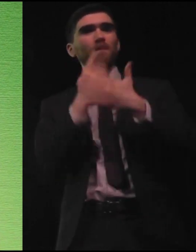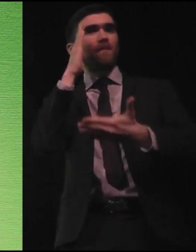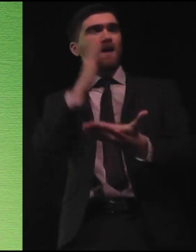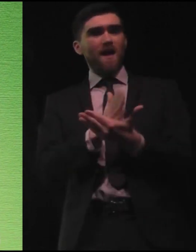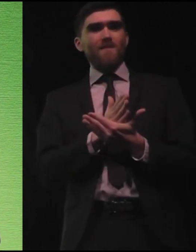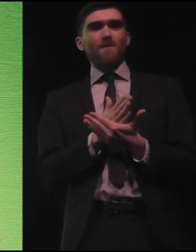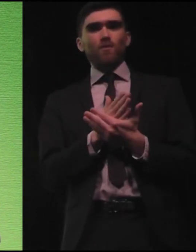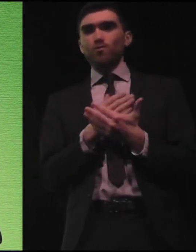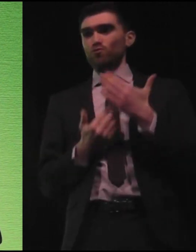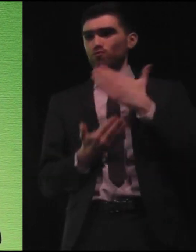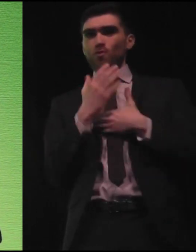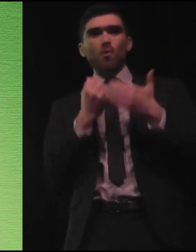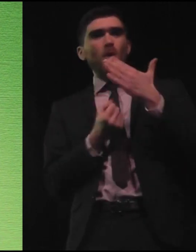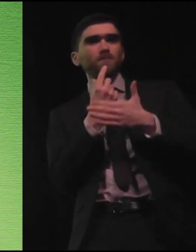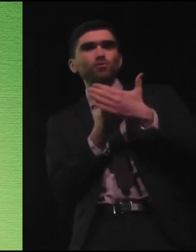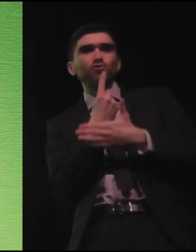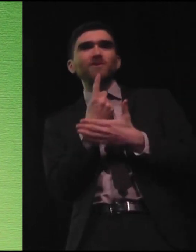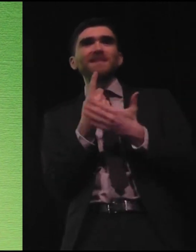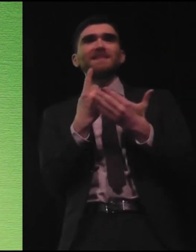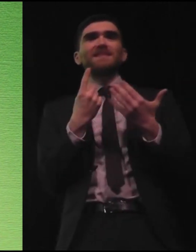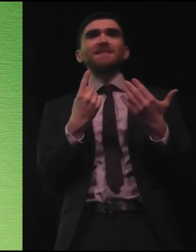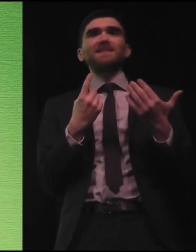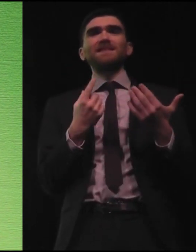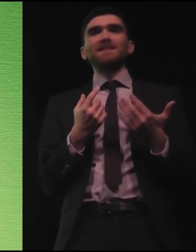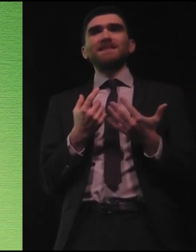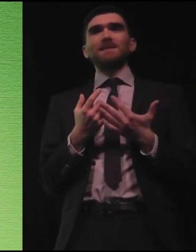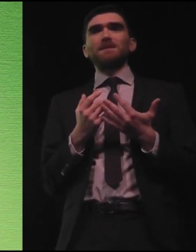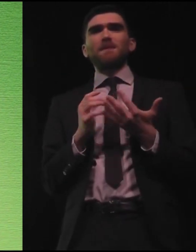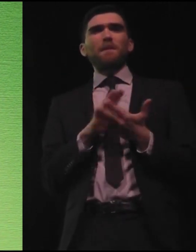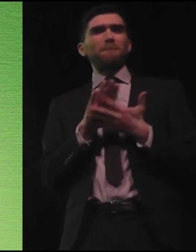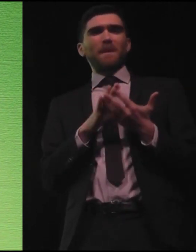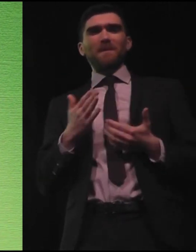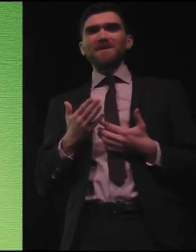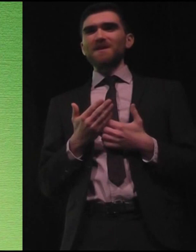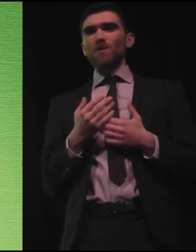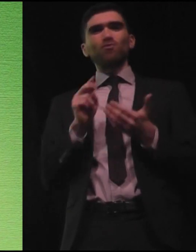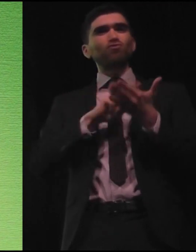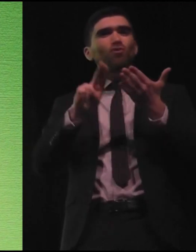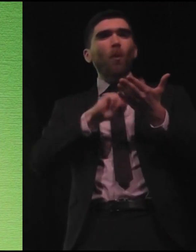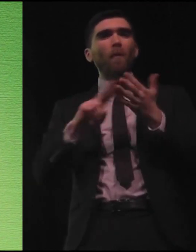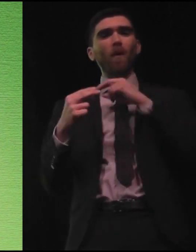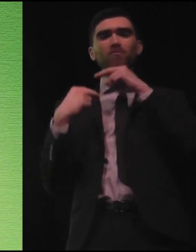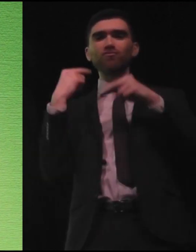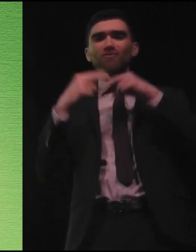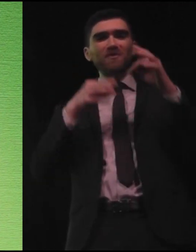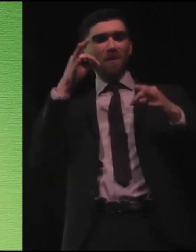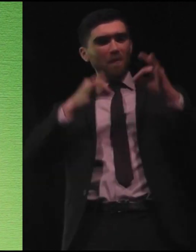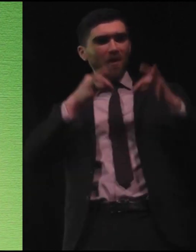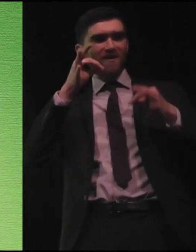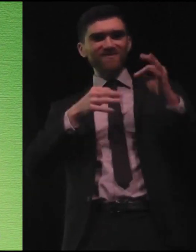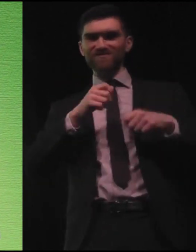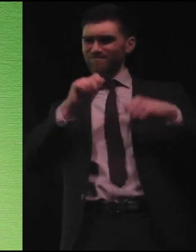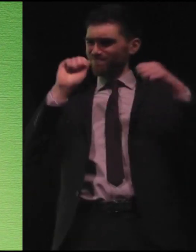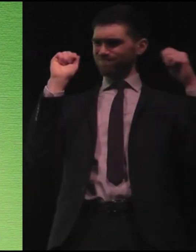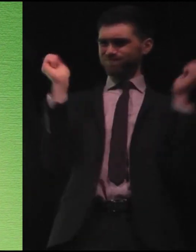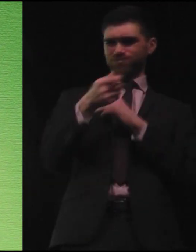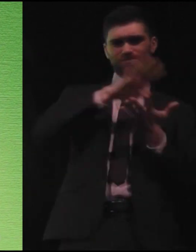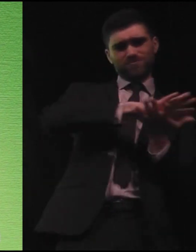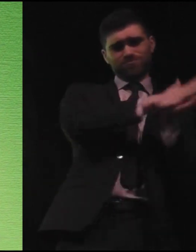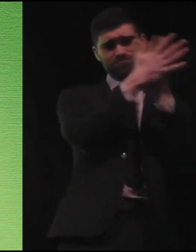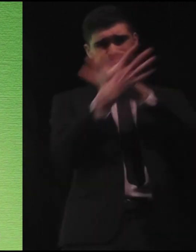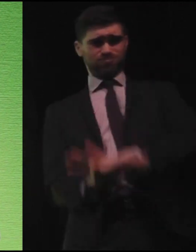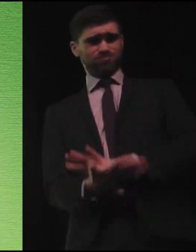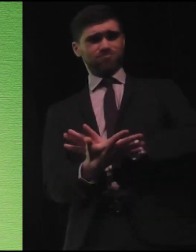as usual politics has the potential to be shaken up like never before. Together, as a growing